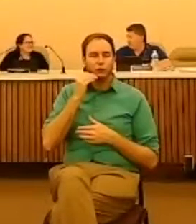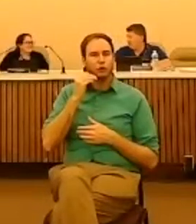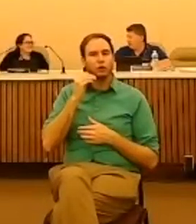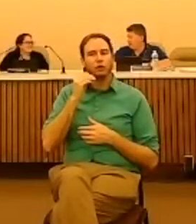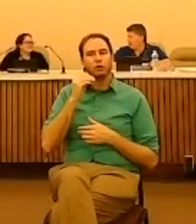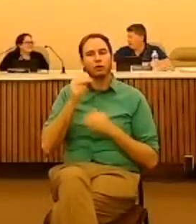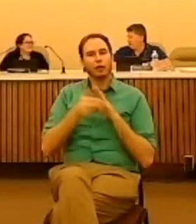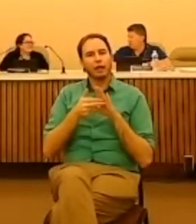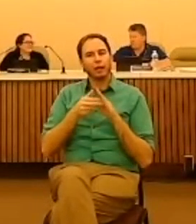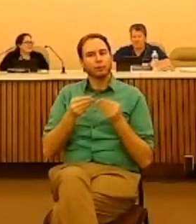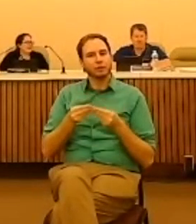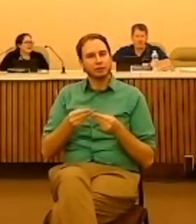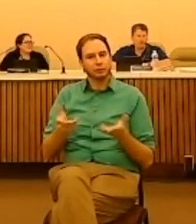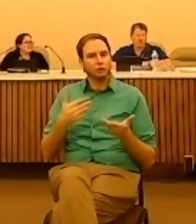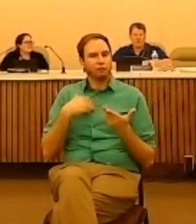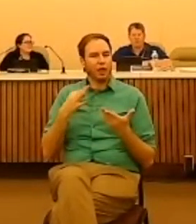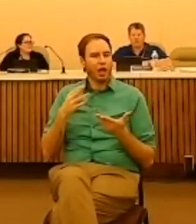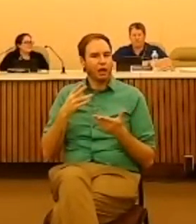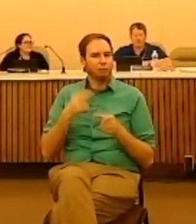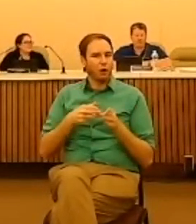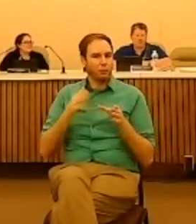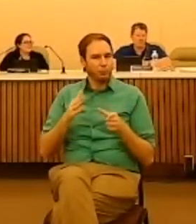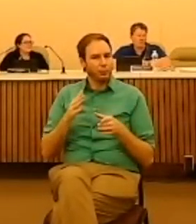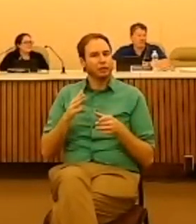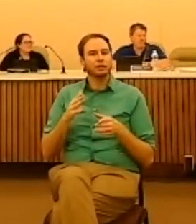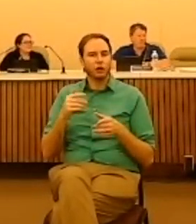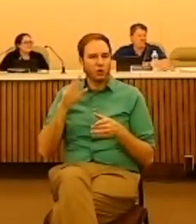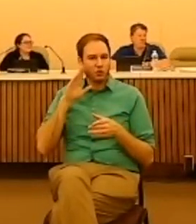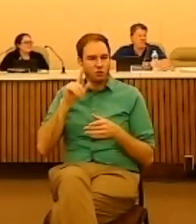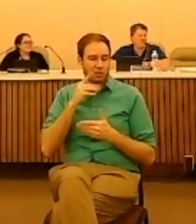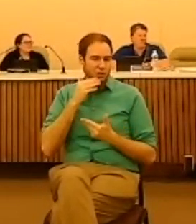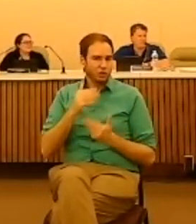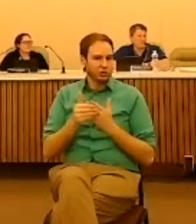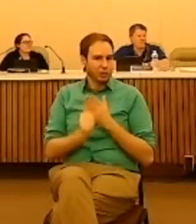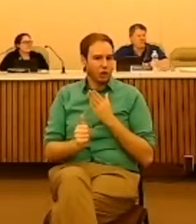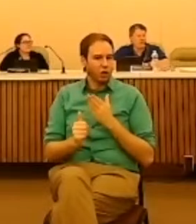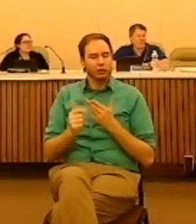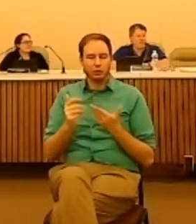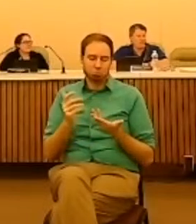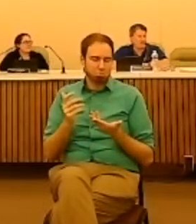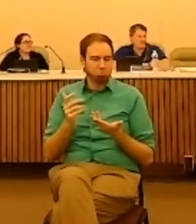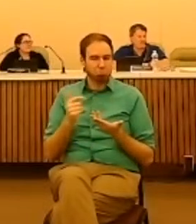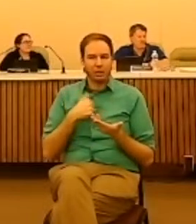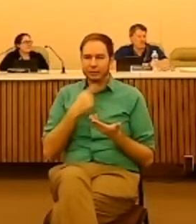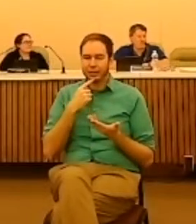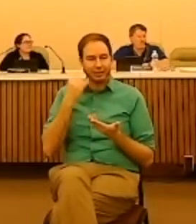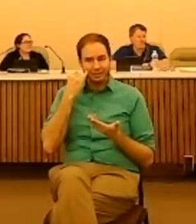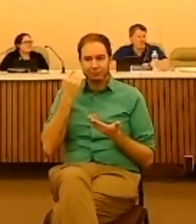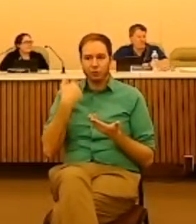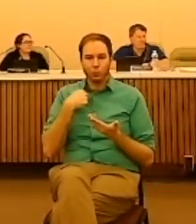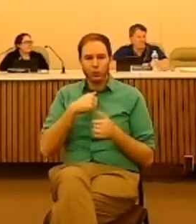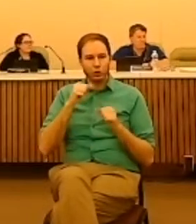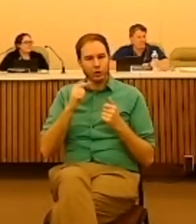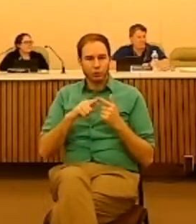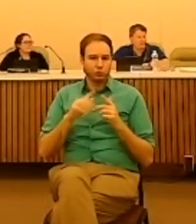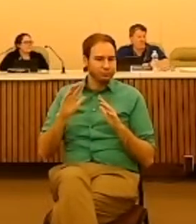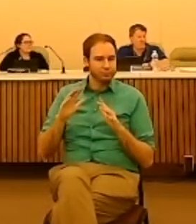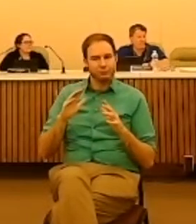distributions, we had a lot of participation there. So I know they're very good about that. I was like I said, if there's some way we